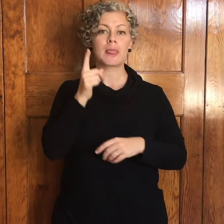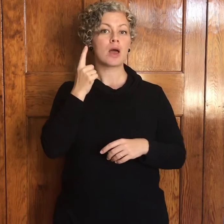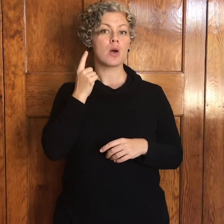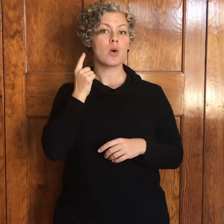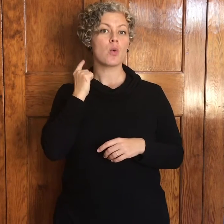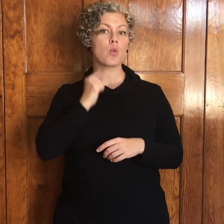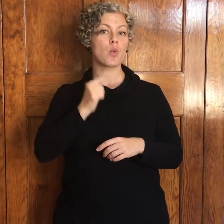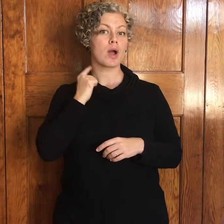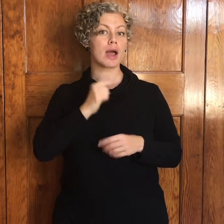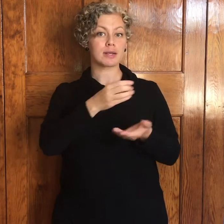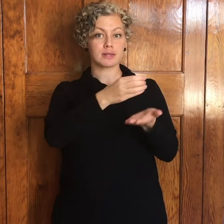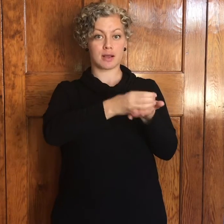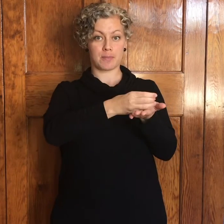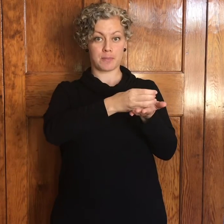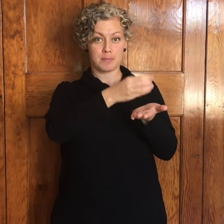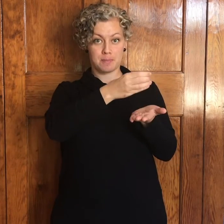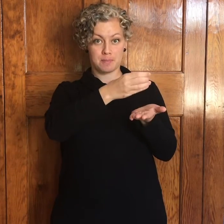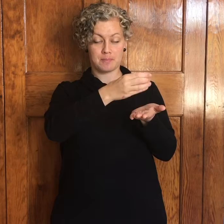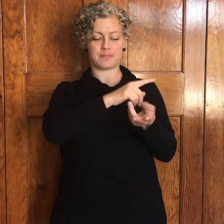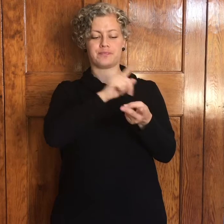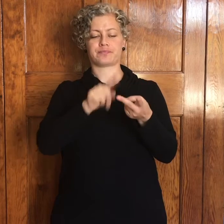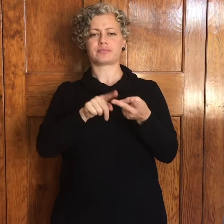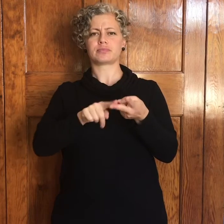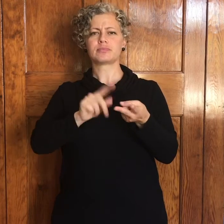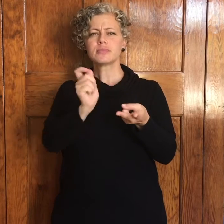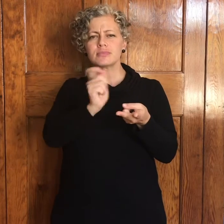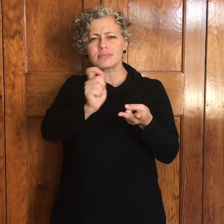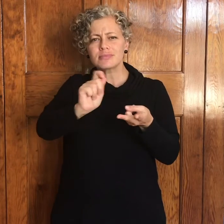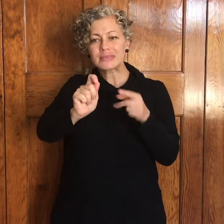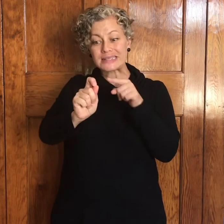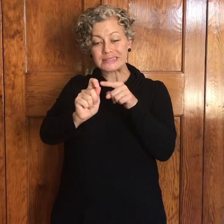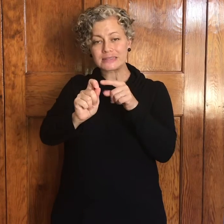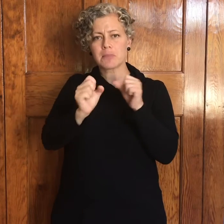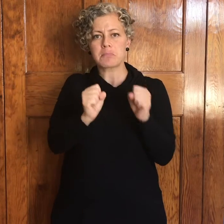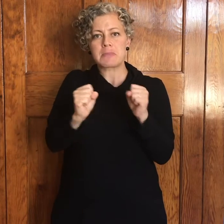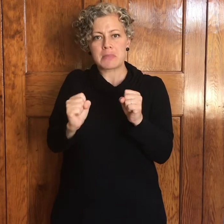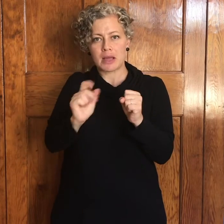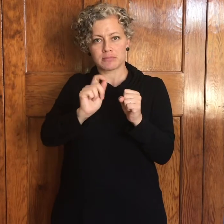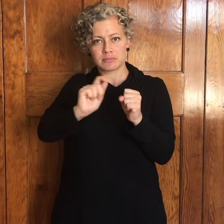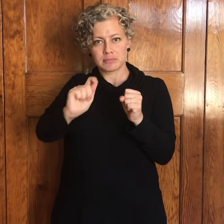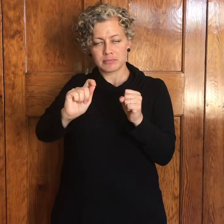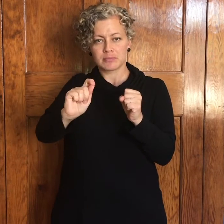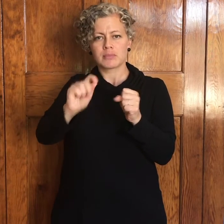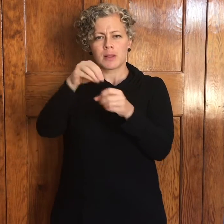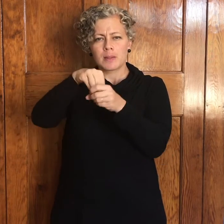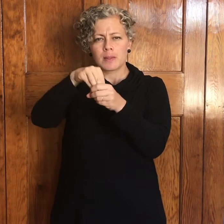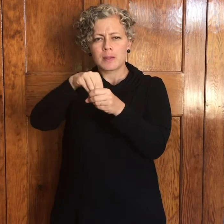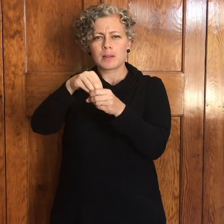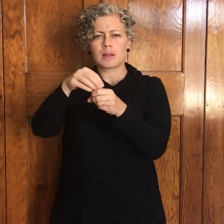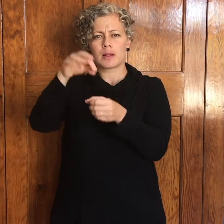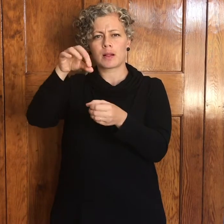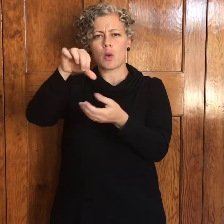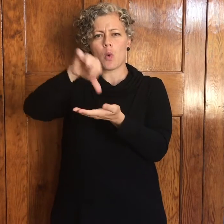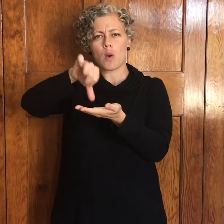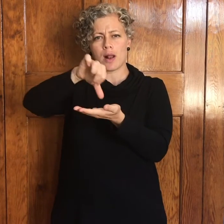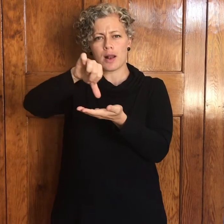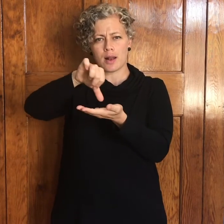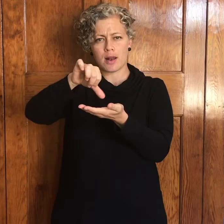a Sharpie paint permanent marker, oil-based permanent marker, and a